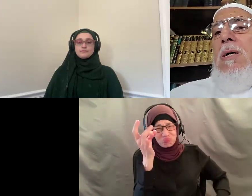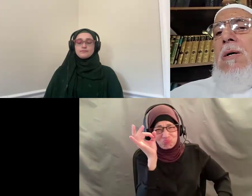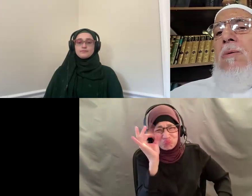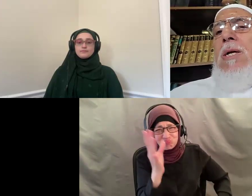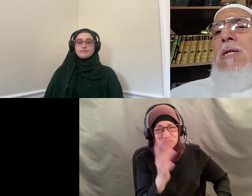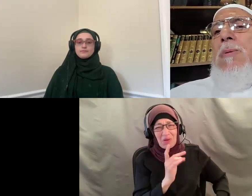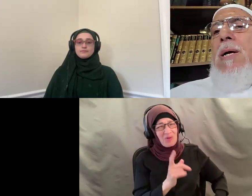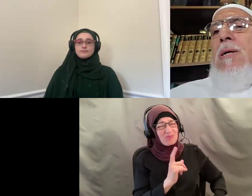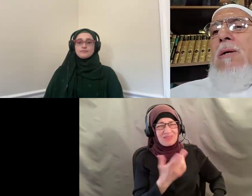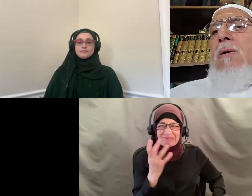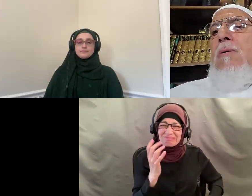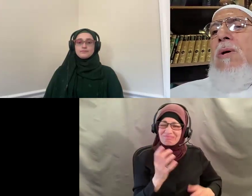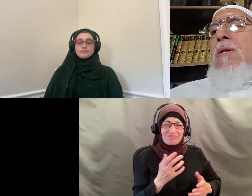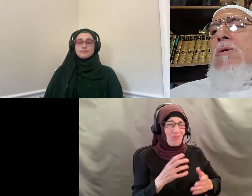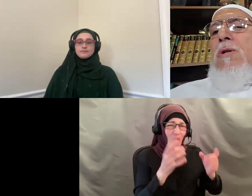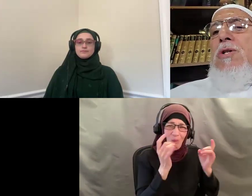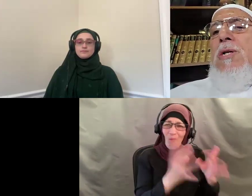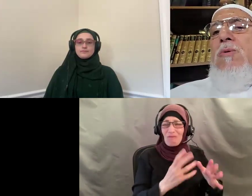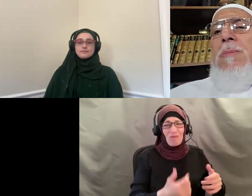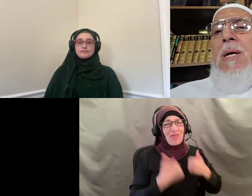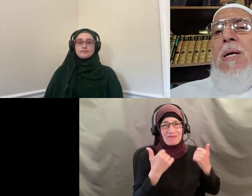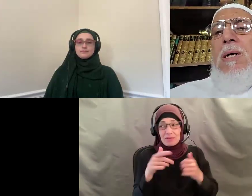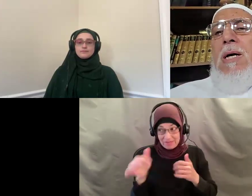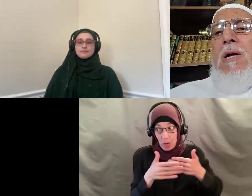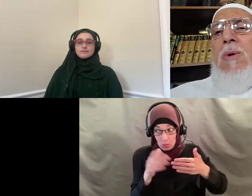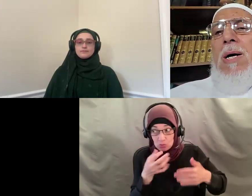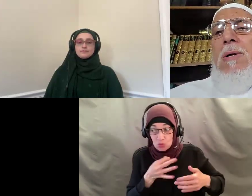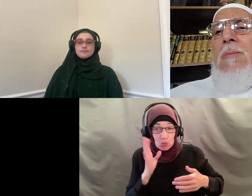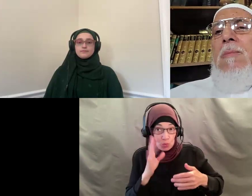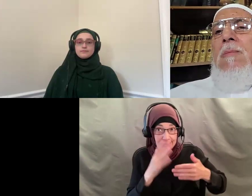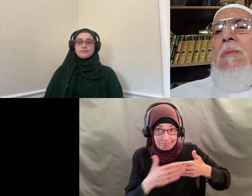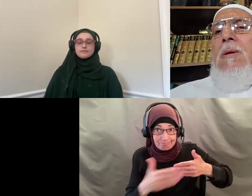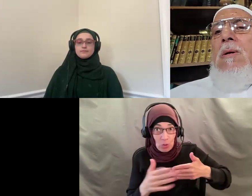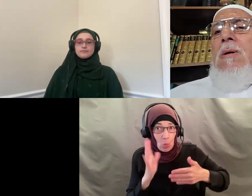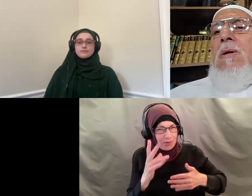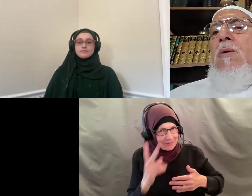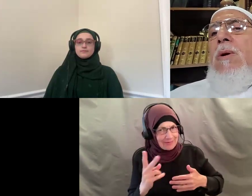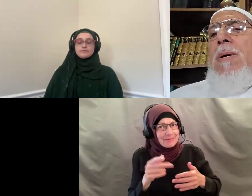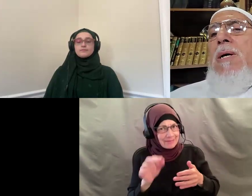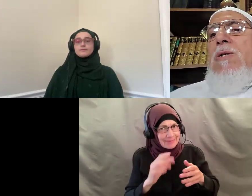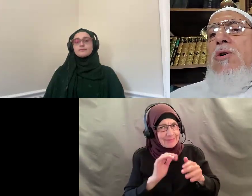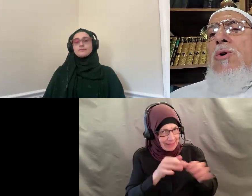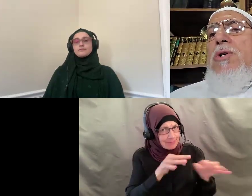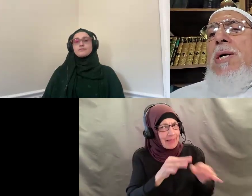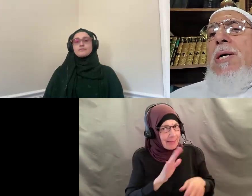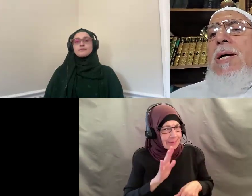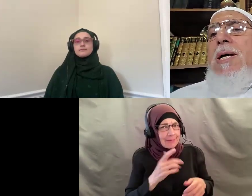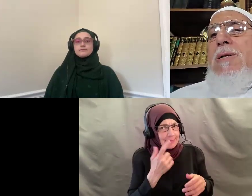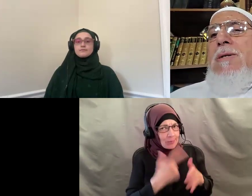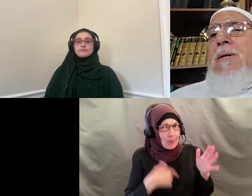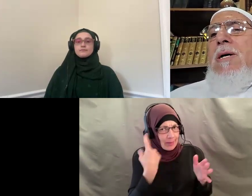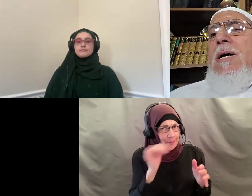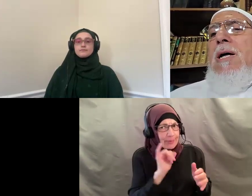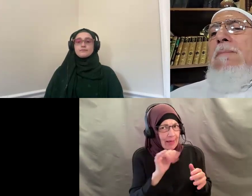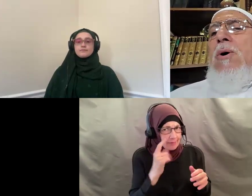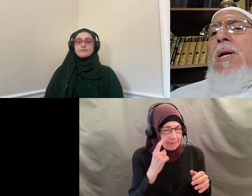coming will explain what their conditions will be and why. They will be scorching